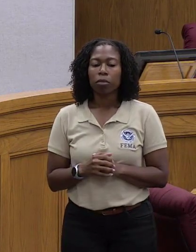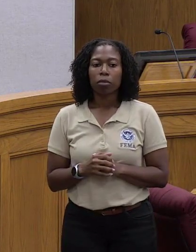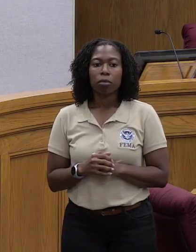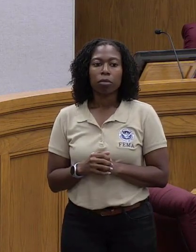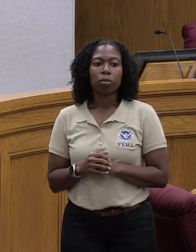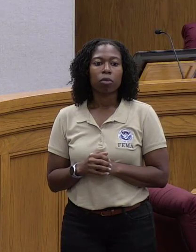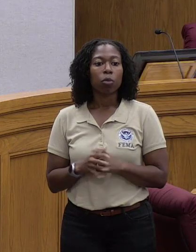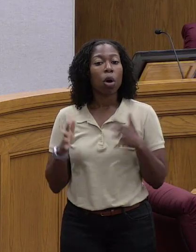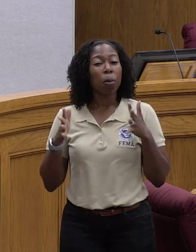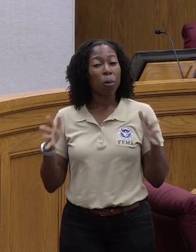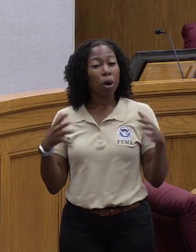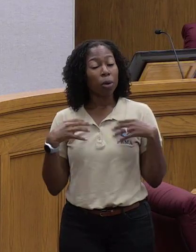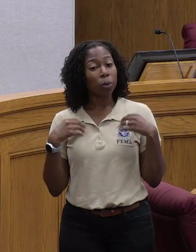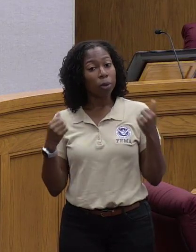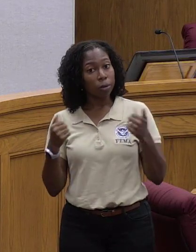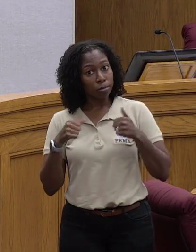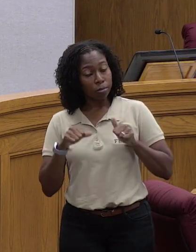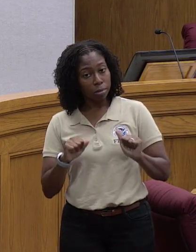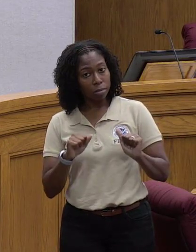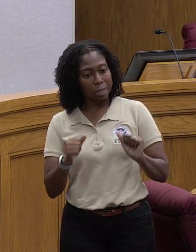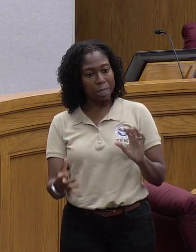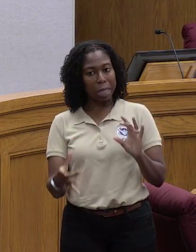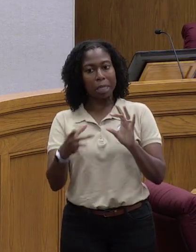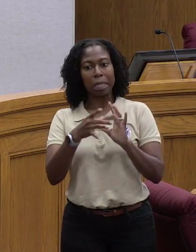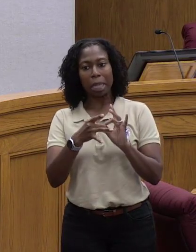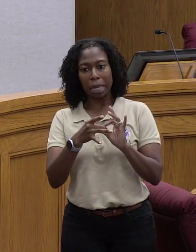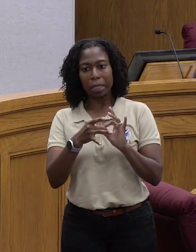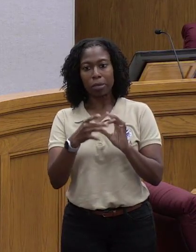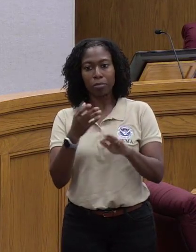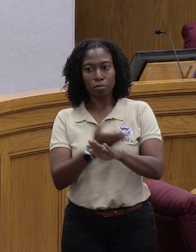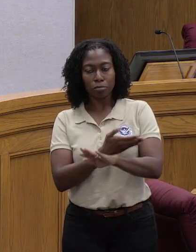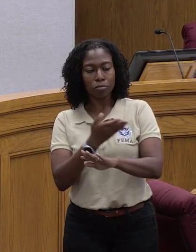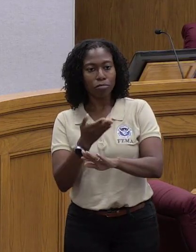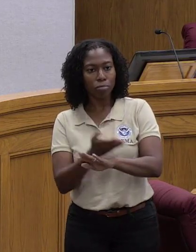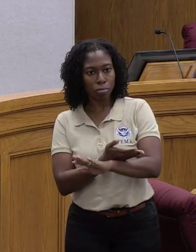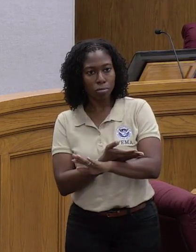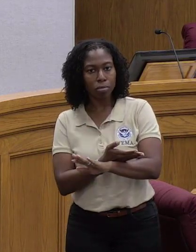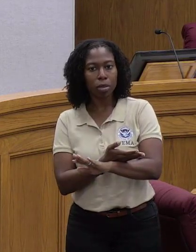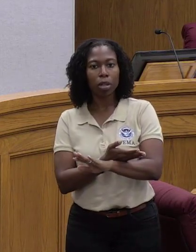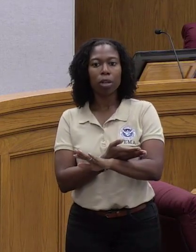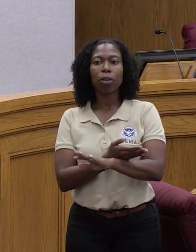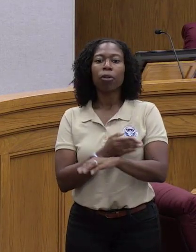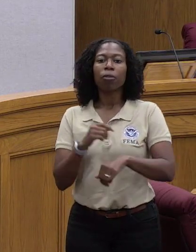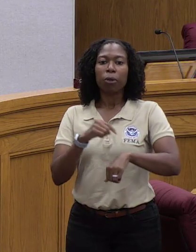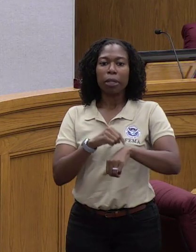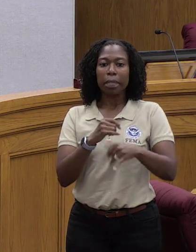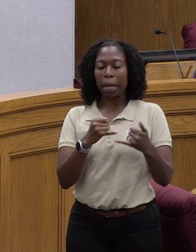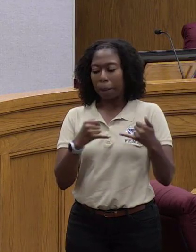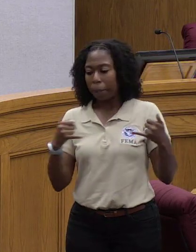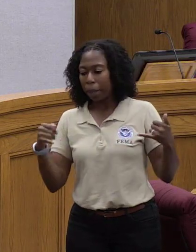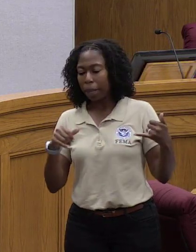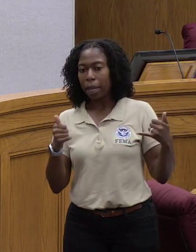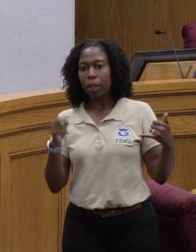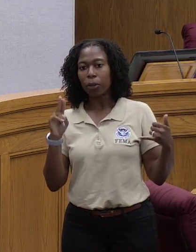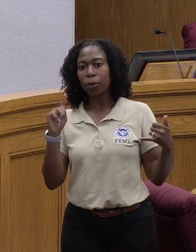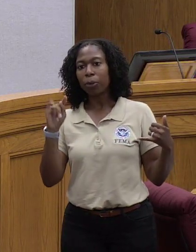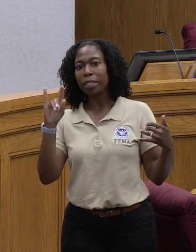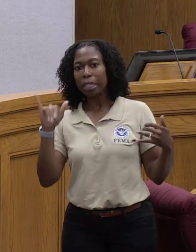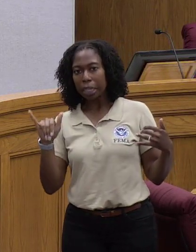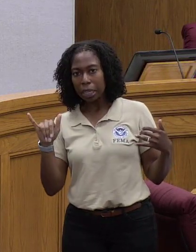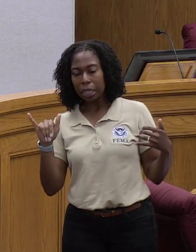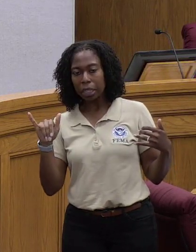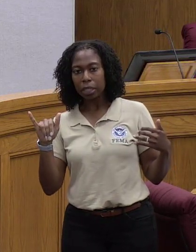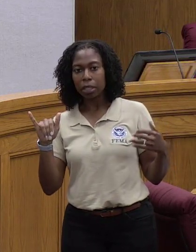recovery efforts are directly linked to the restoration activity and timeline of other utilities, since our services, both